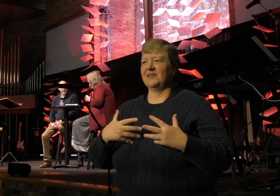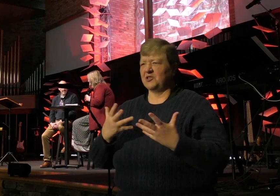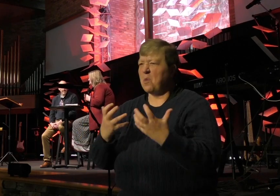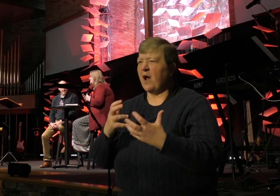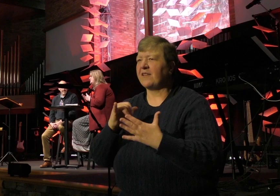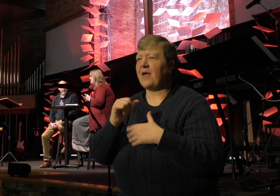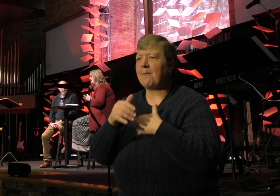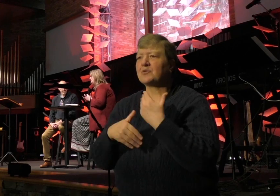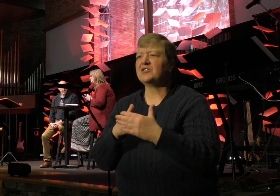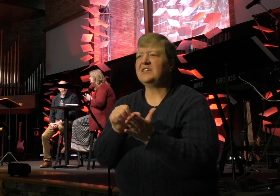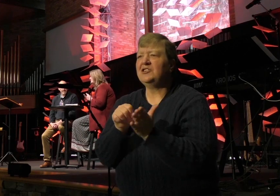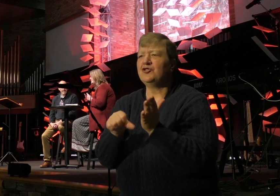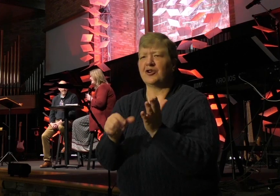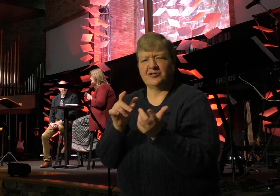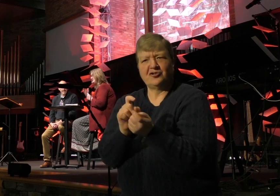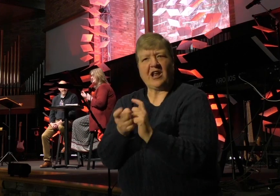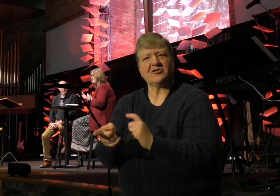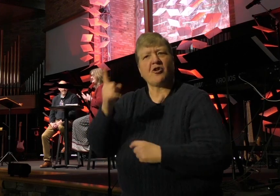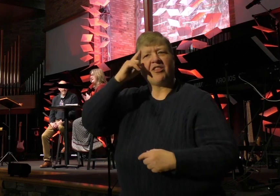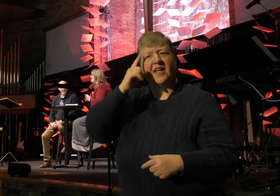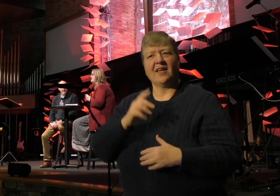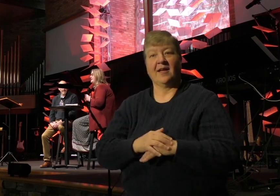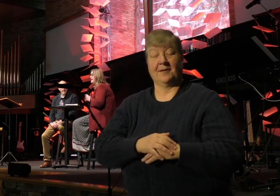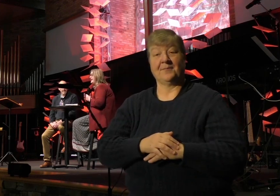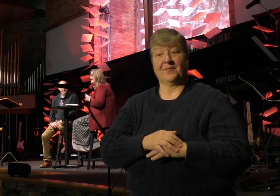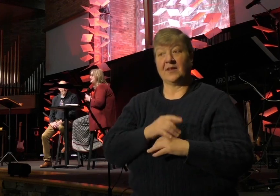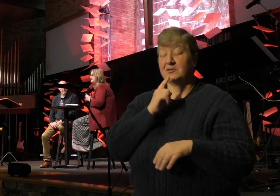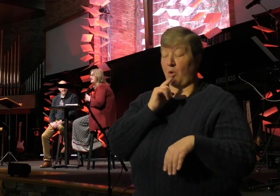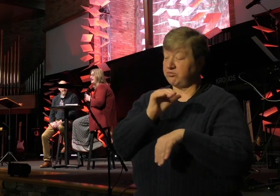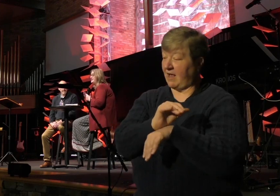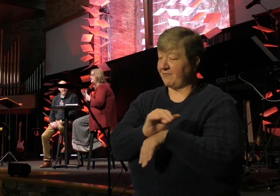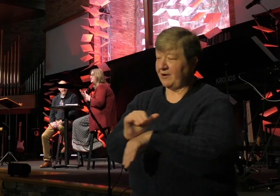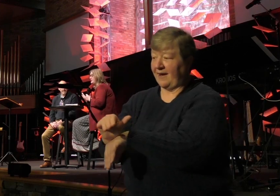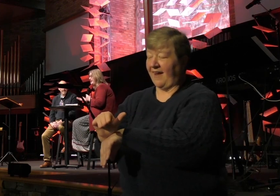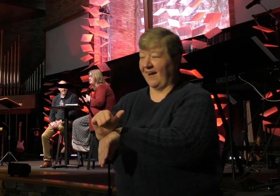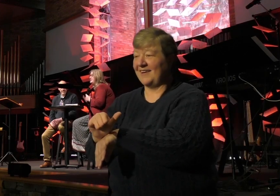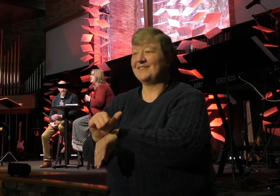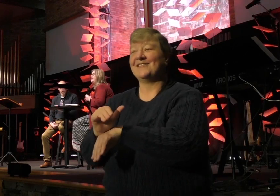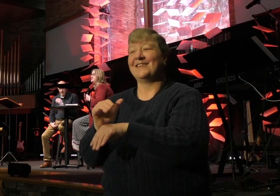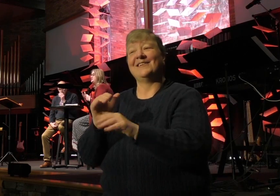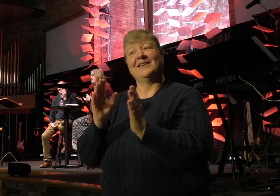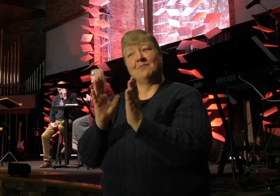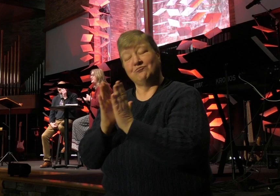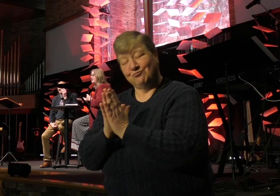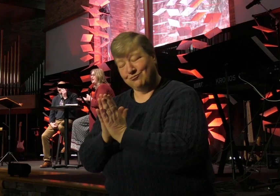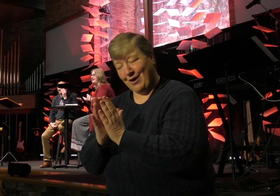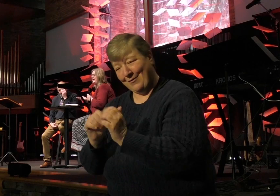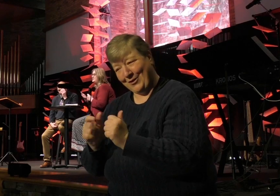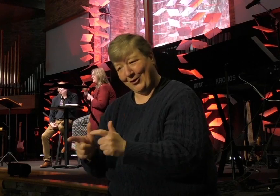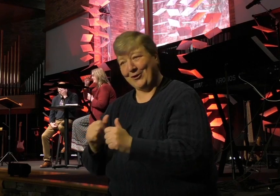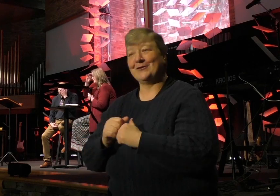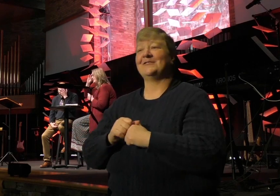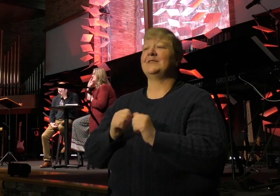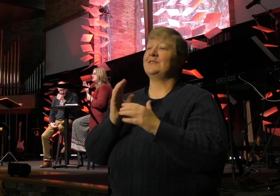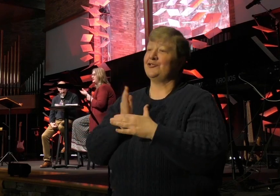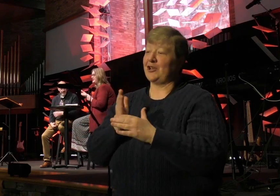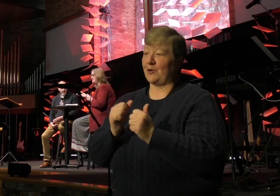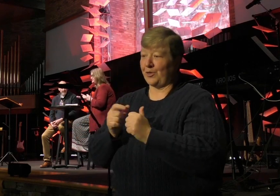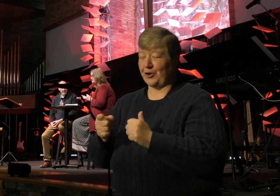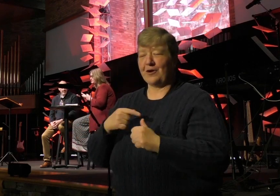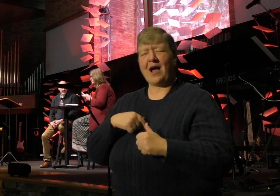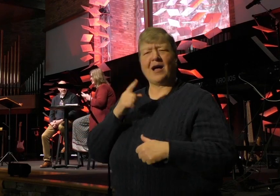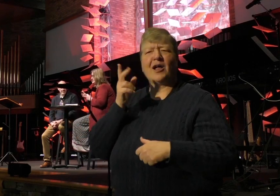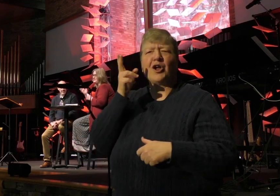thinking. So just as we did every night, I just kind of prayed with her and I shared with her. I'd happened to have heard a